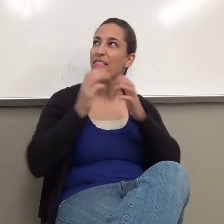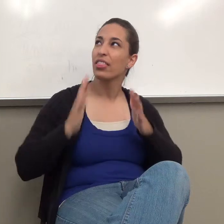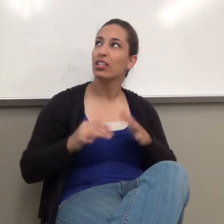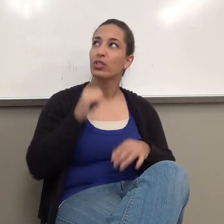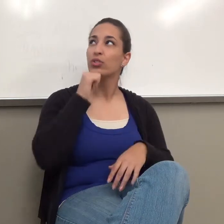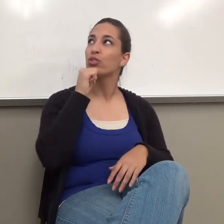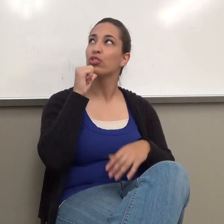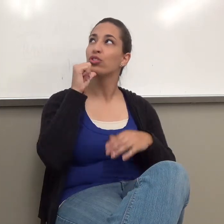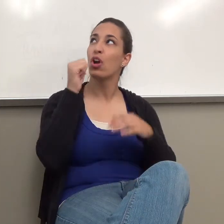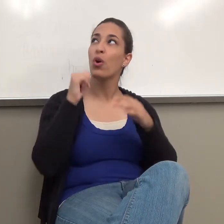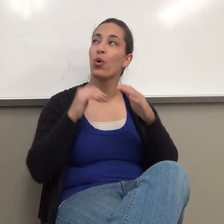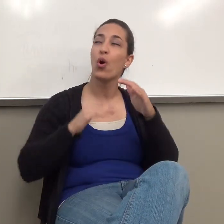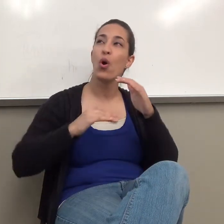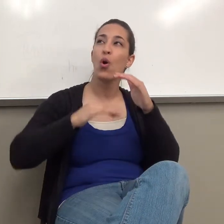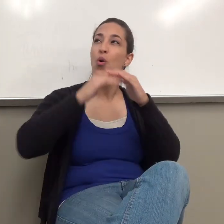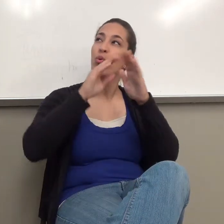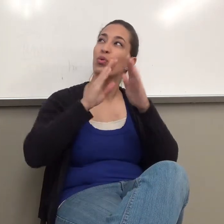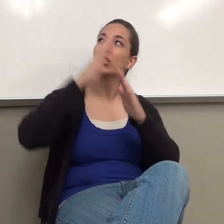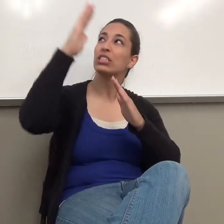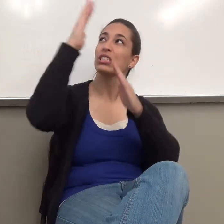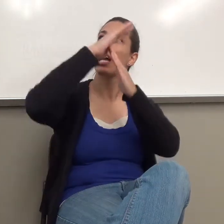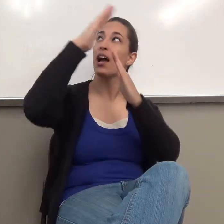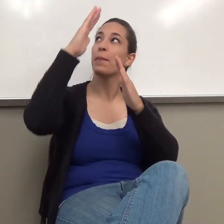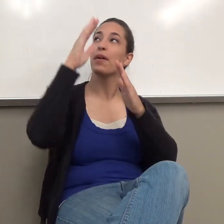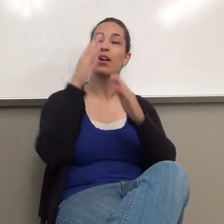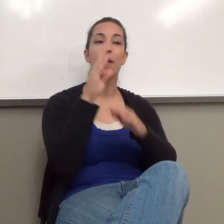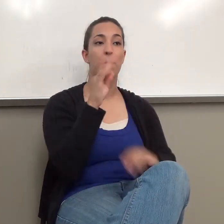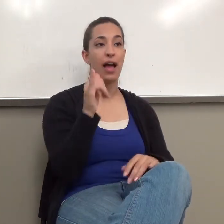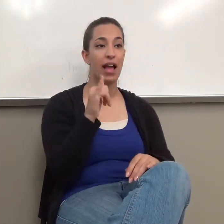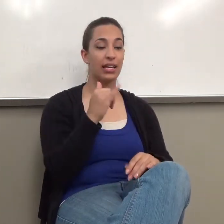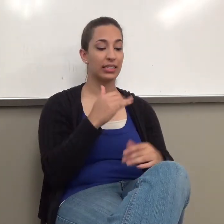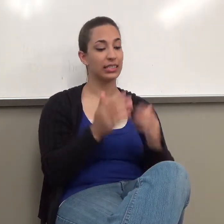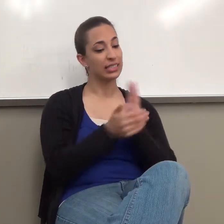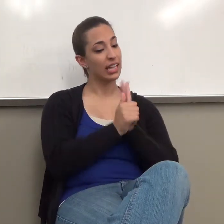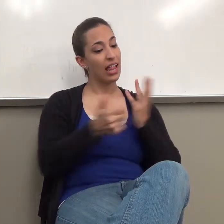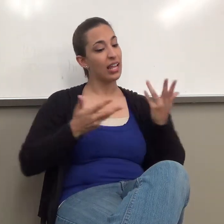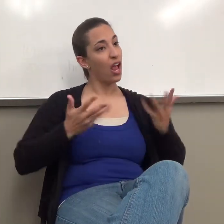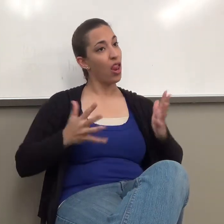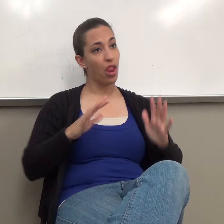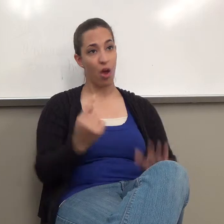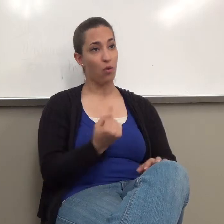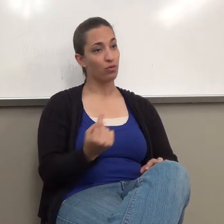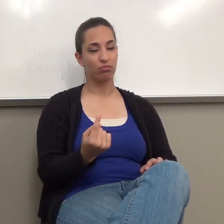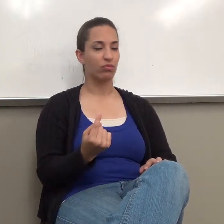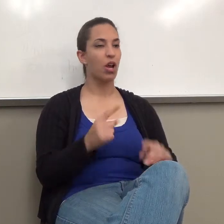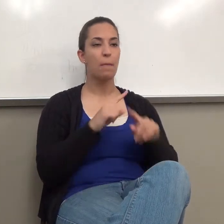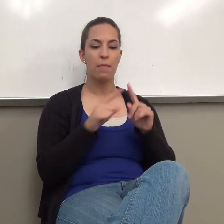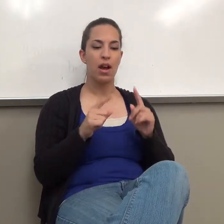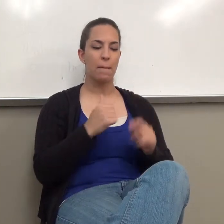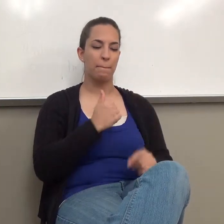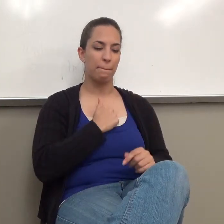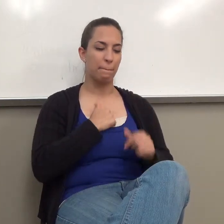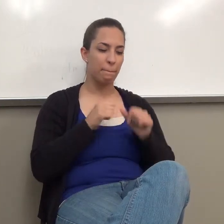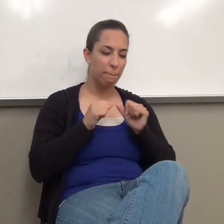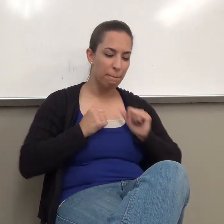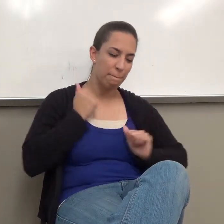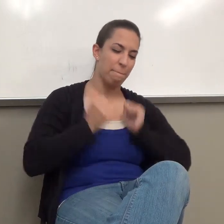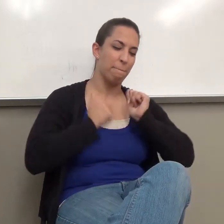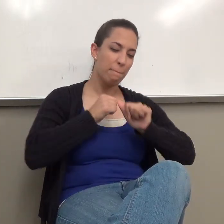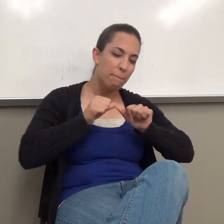talent alone, but by pushing themselves to the limit and beyond, okay? So for what